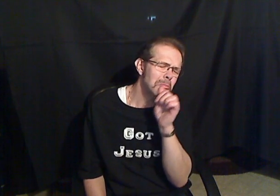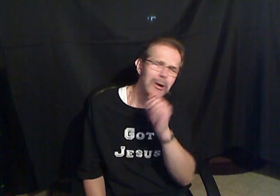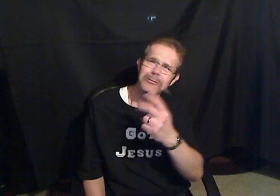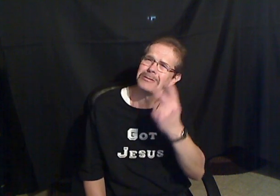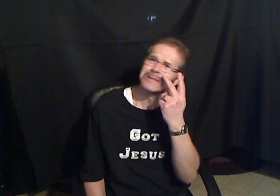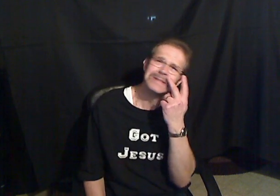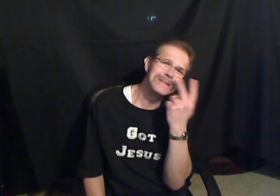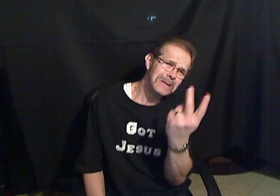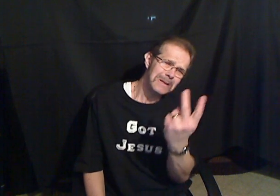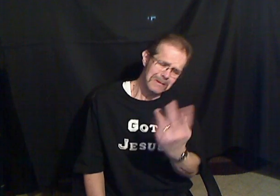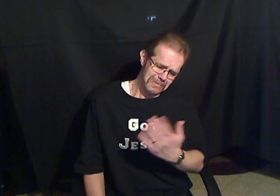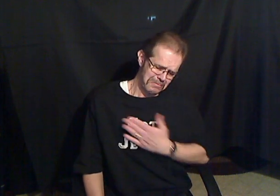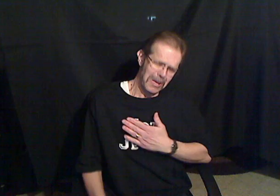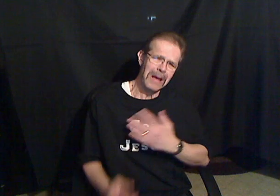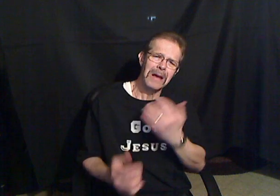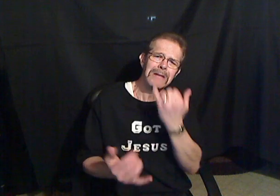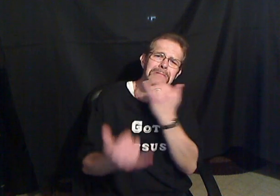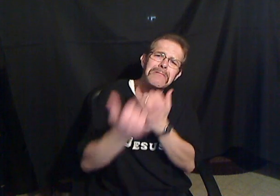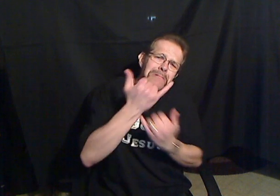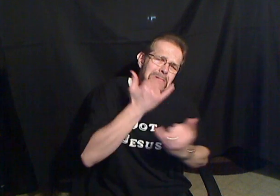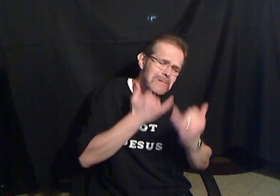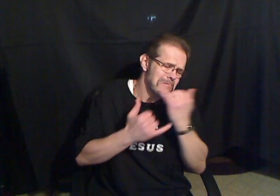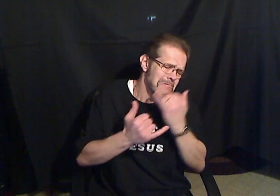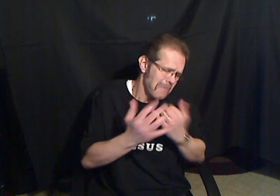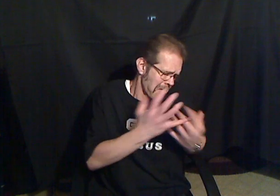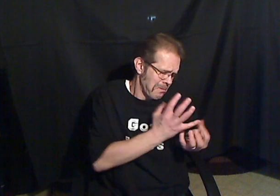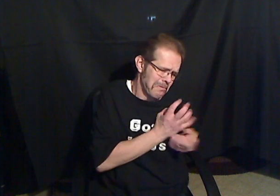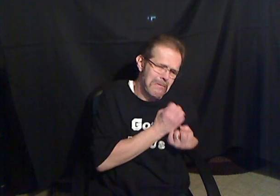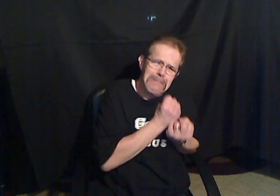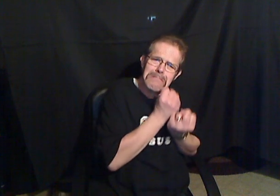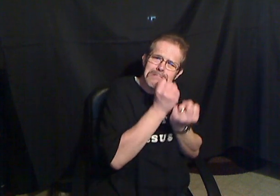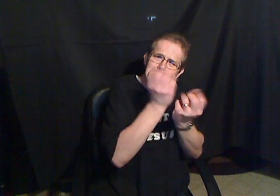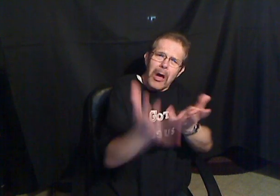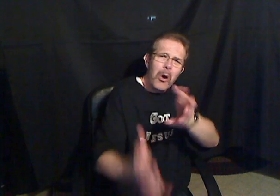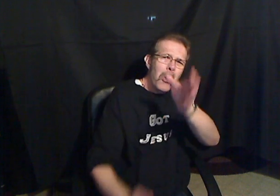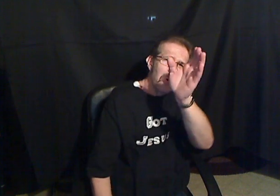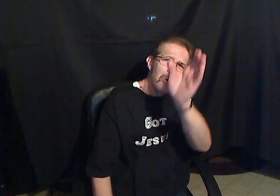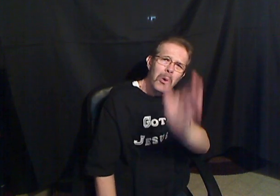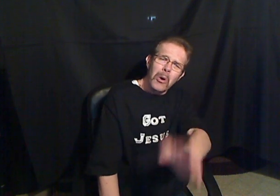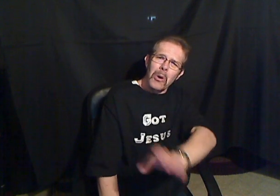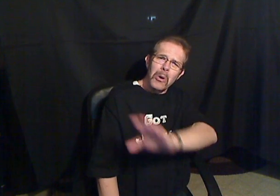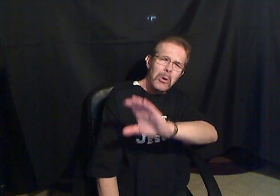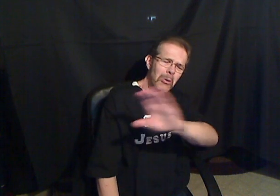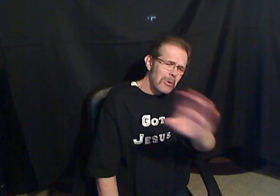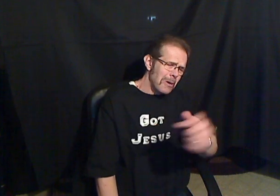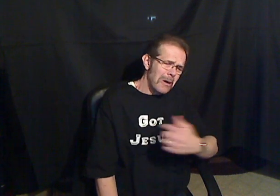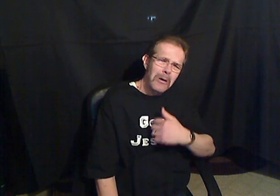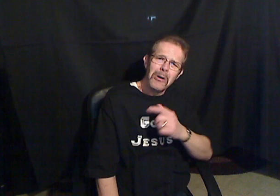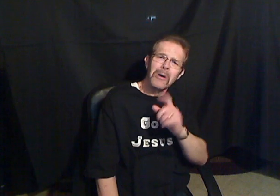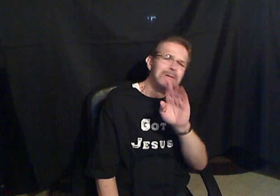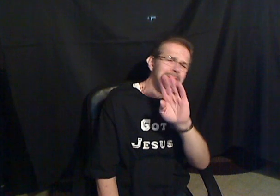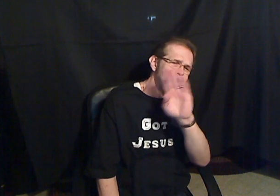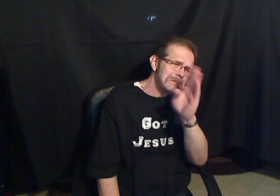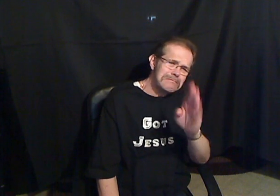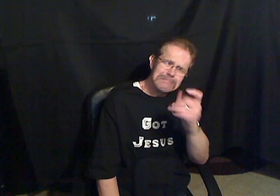to see my sin upon that cross. I'll never